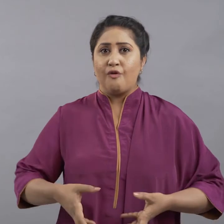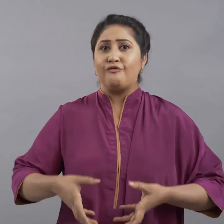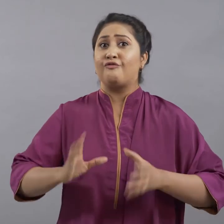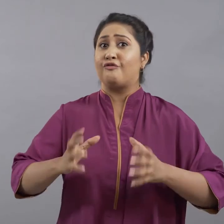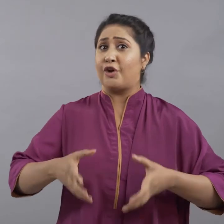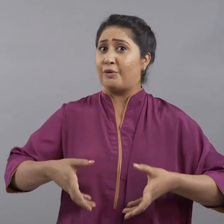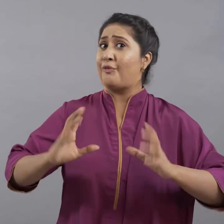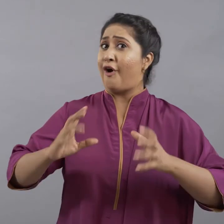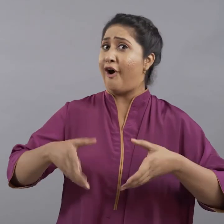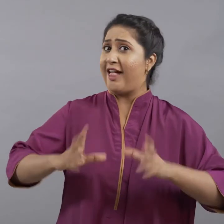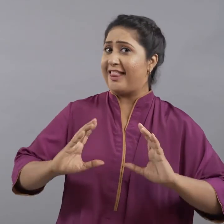football,